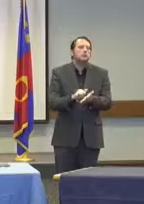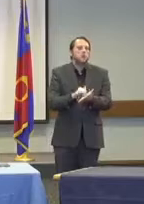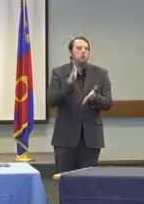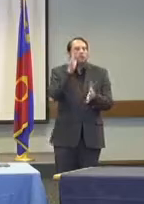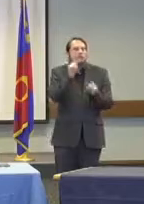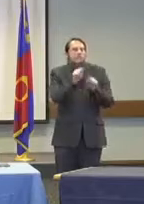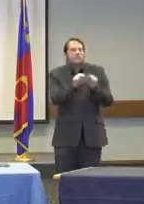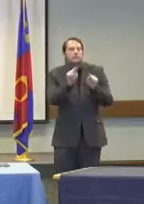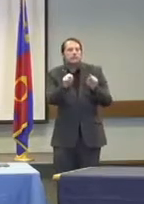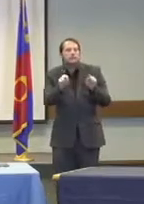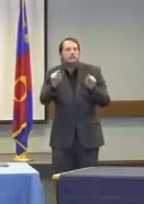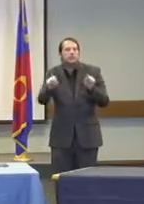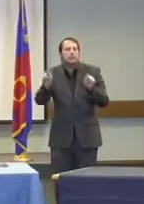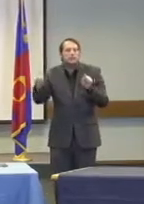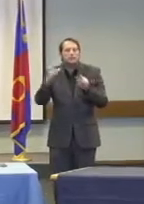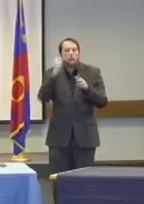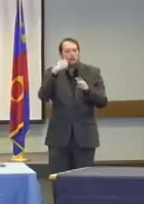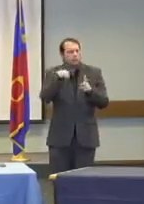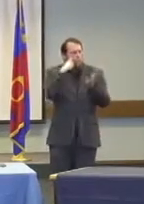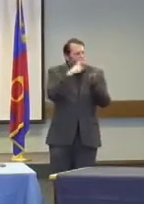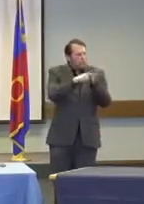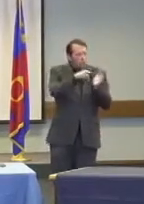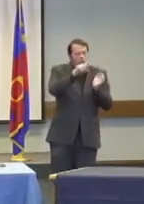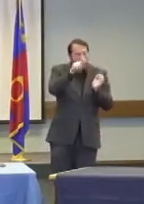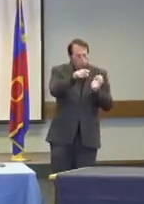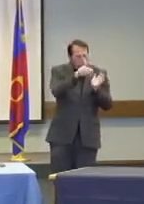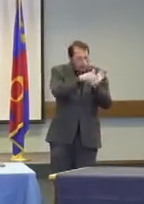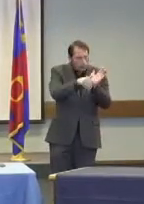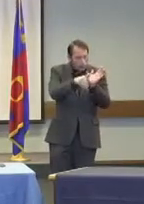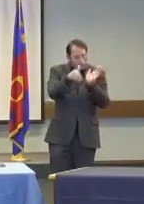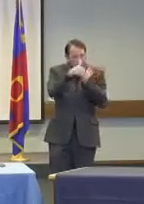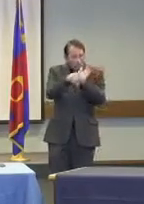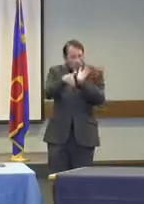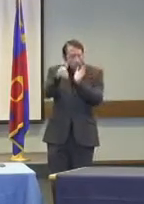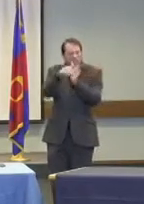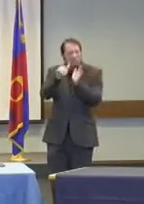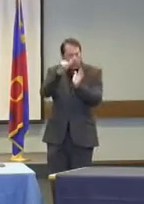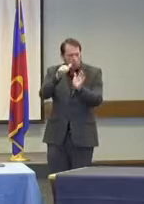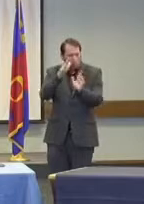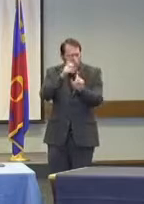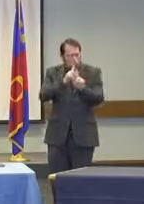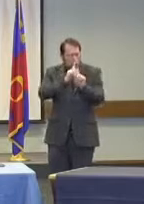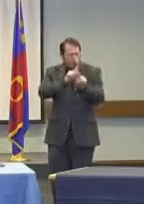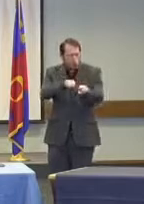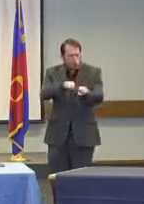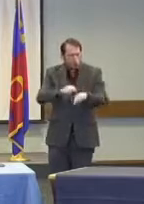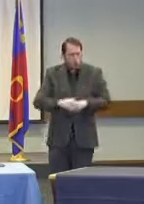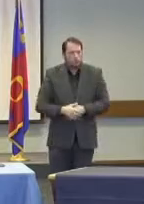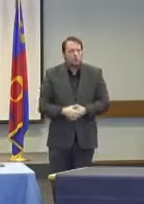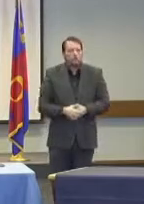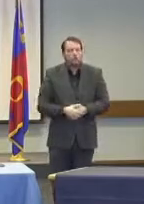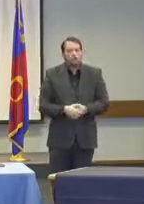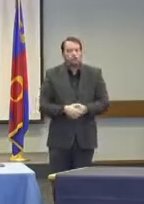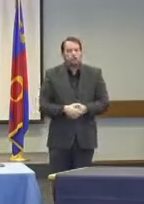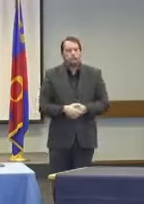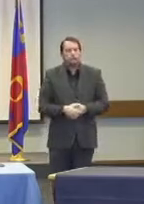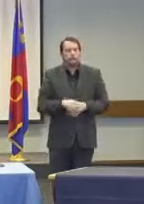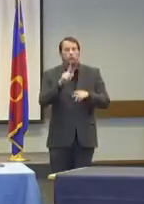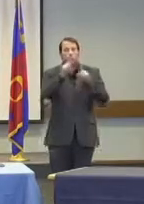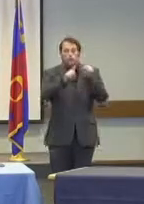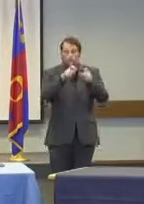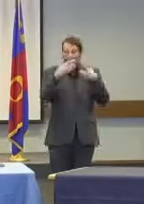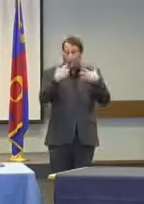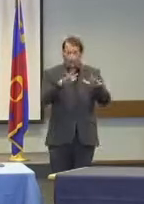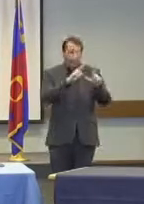received. After today's program, we will post the questions and the answers on our website for your reference. We also want to